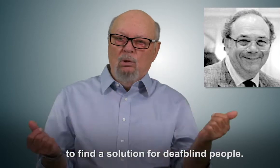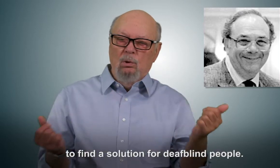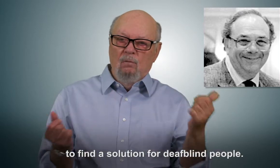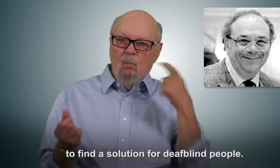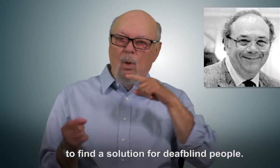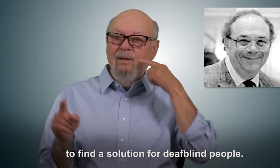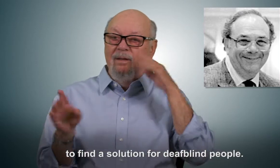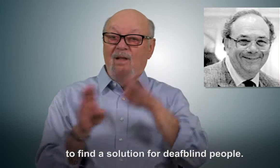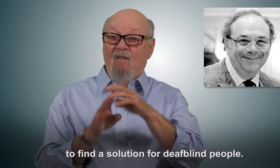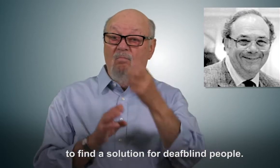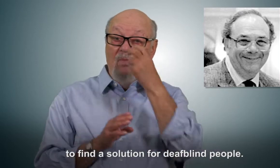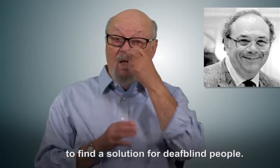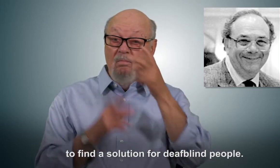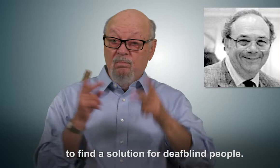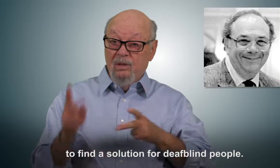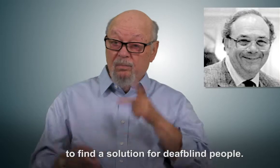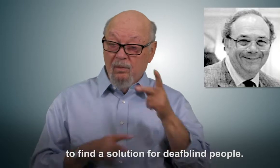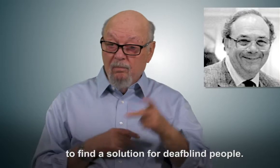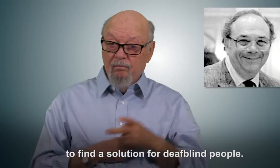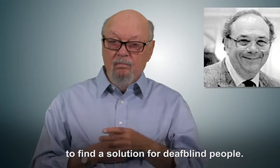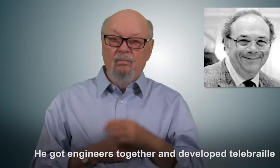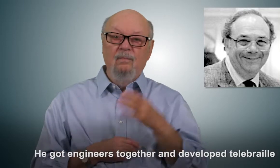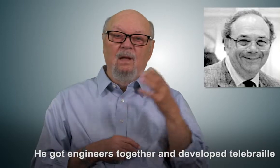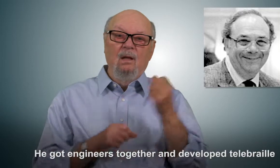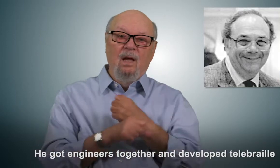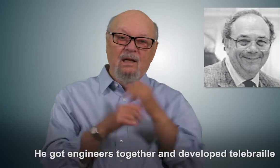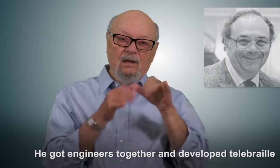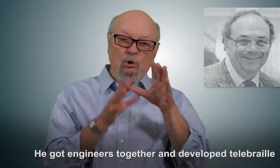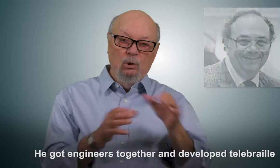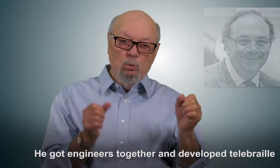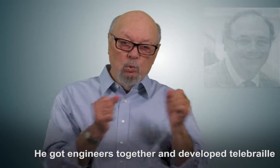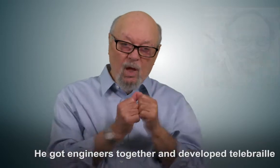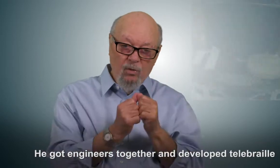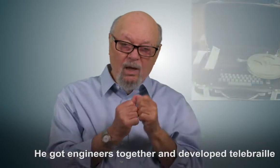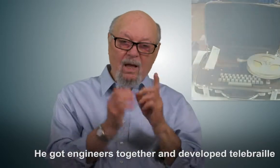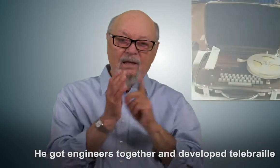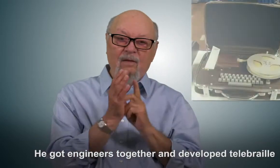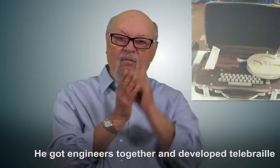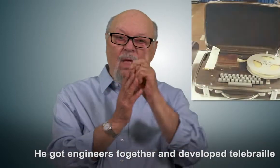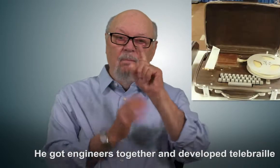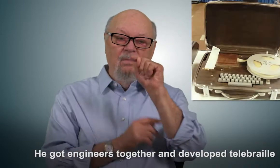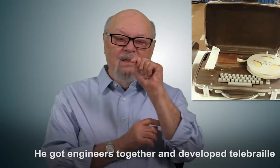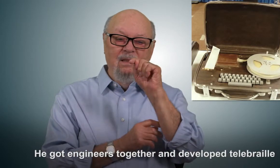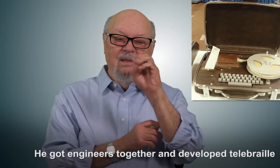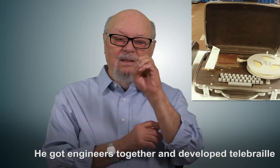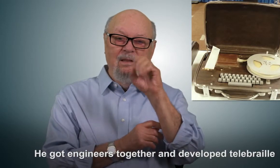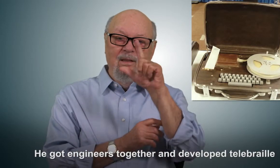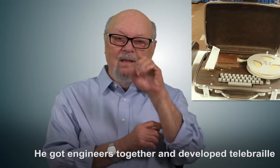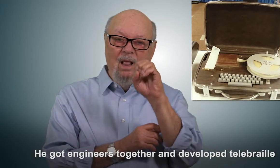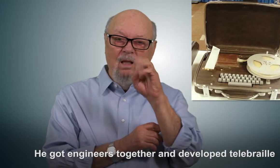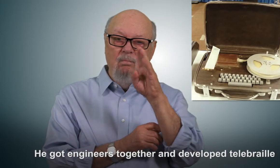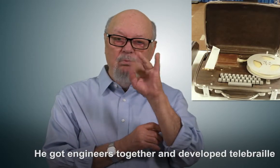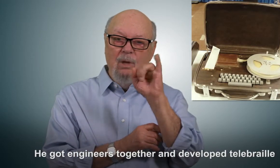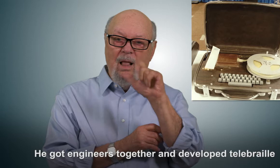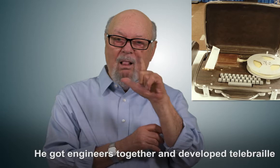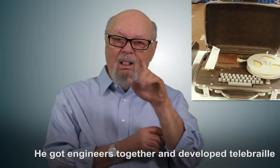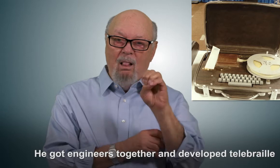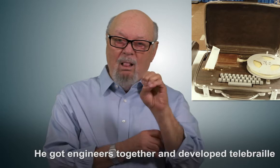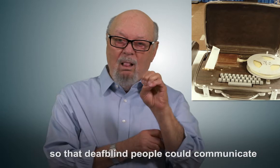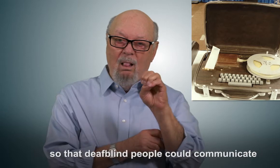deafblind people. He got engineers together and developed telebraille, so